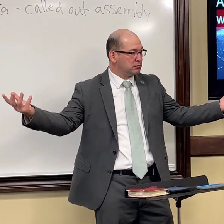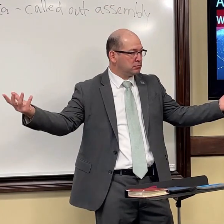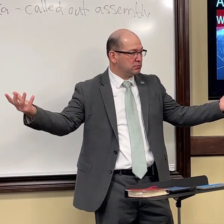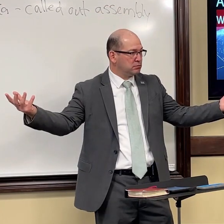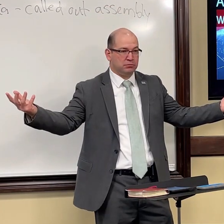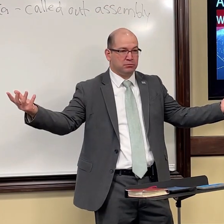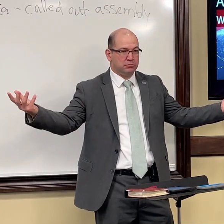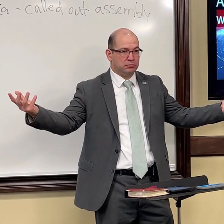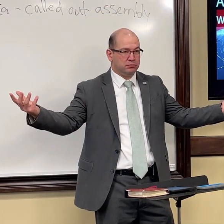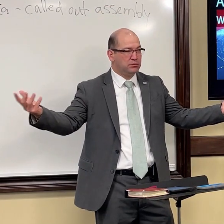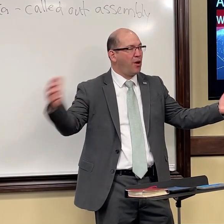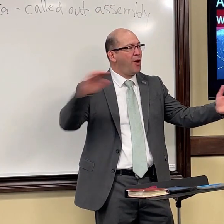that's not obedience.